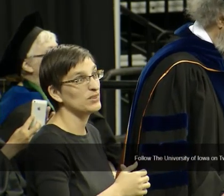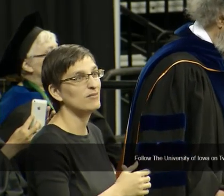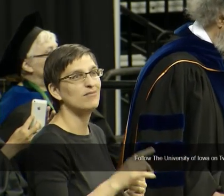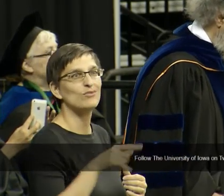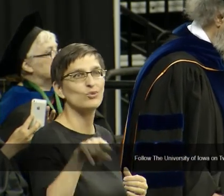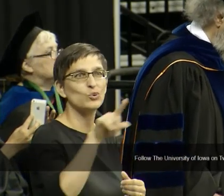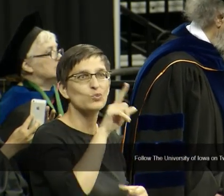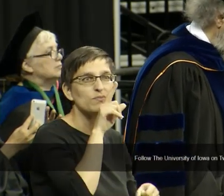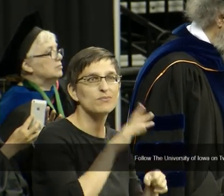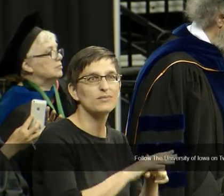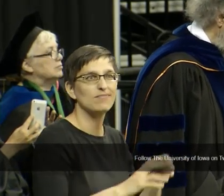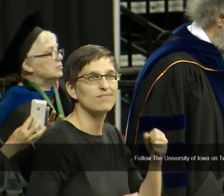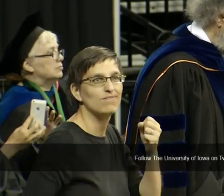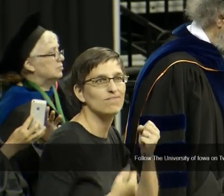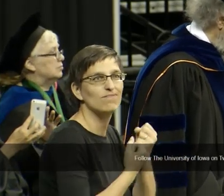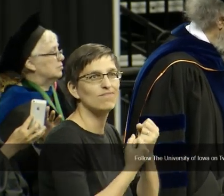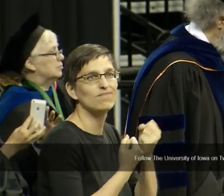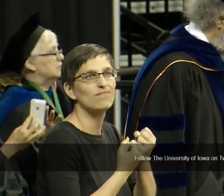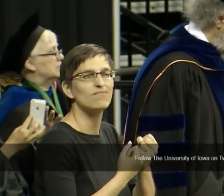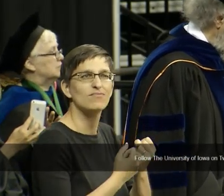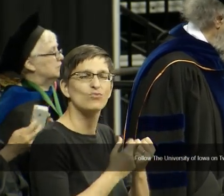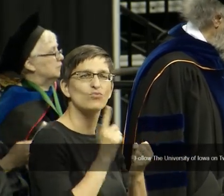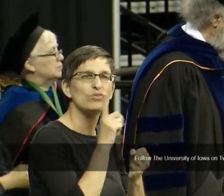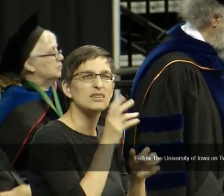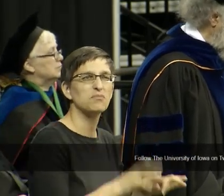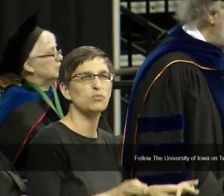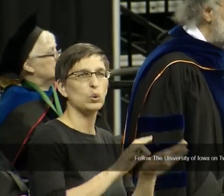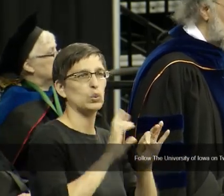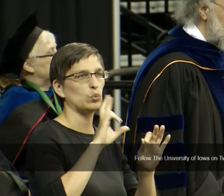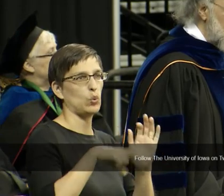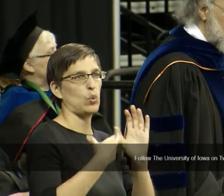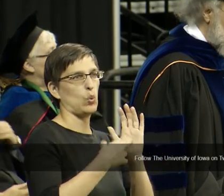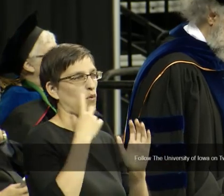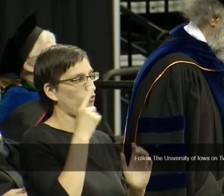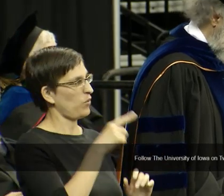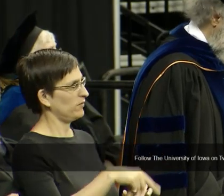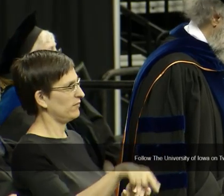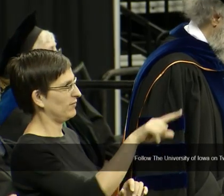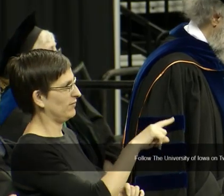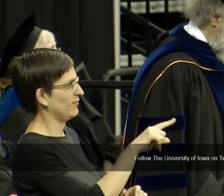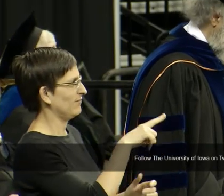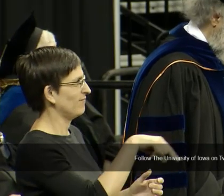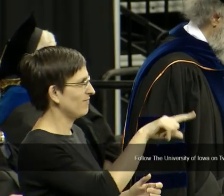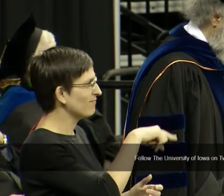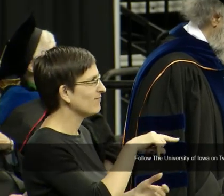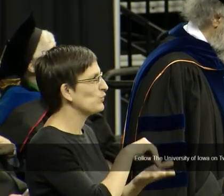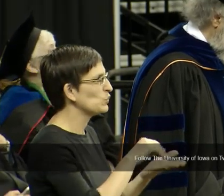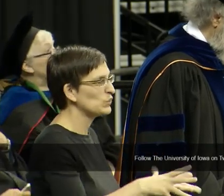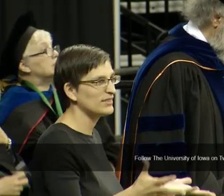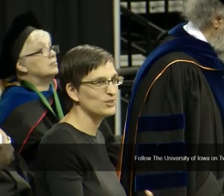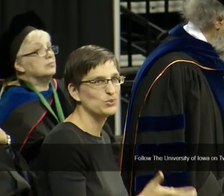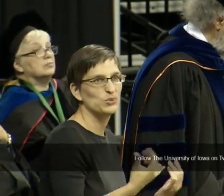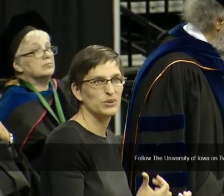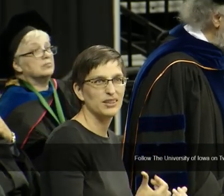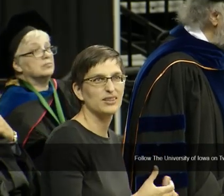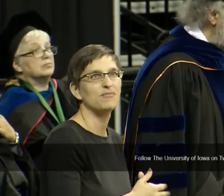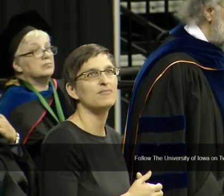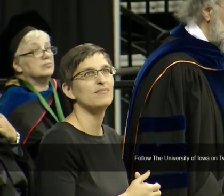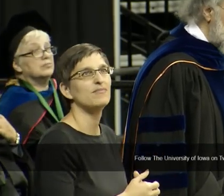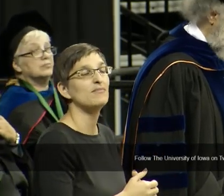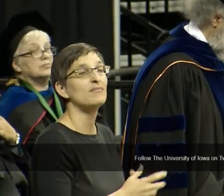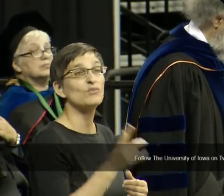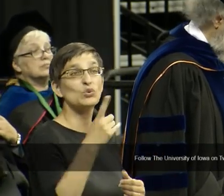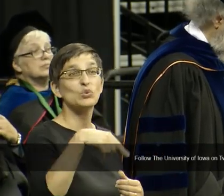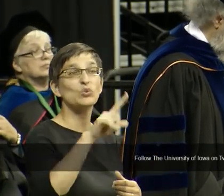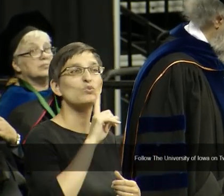support, you have played a critical role in the college career of your loved ones. We think you're very